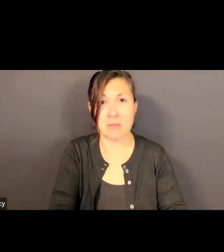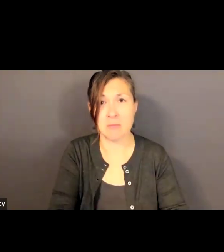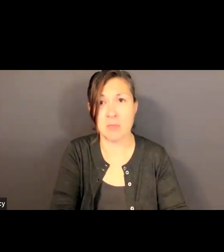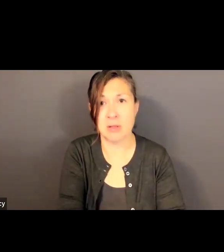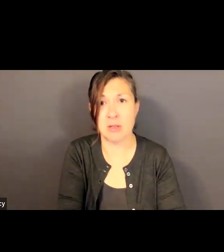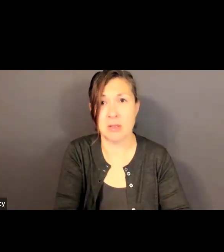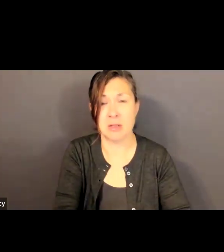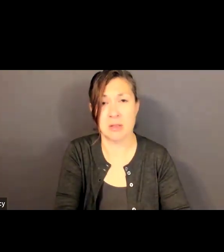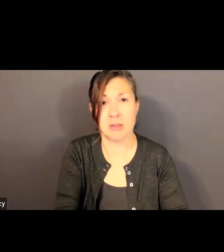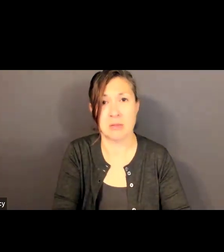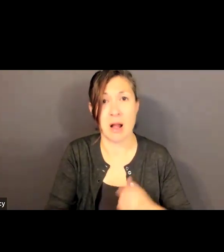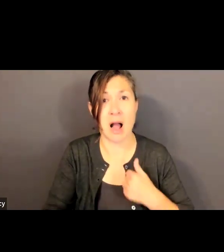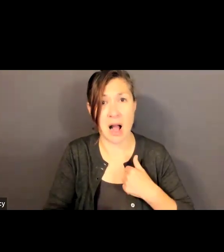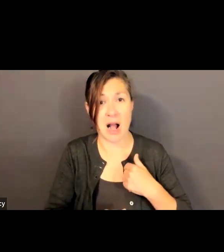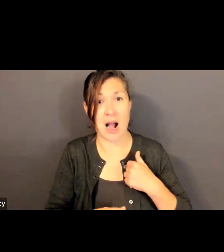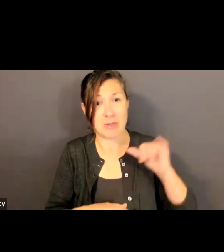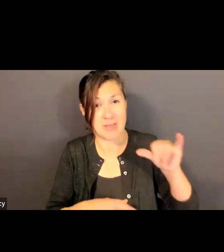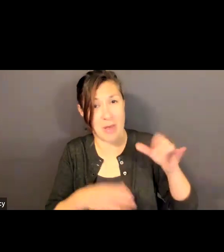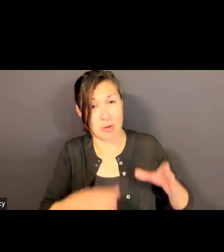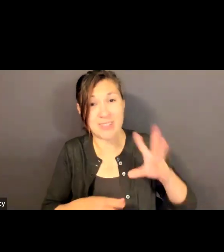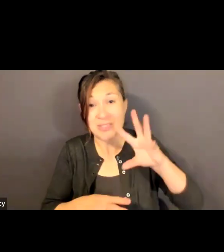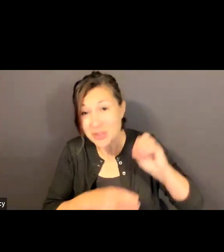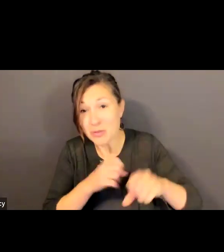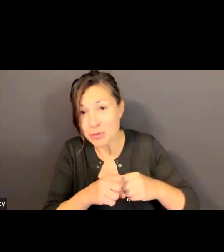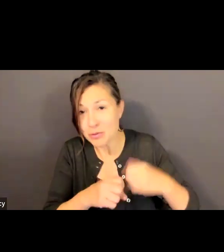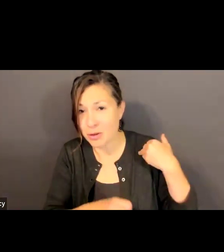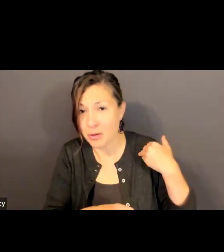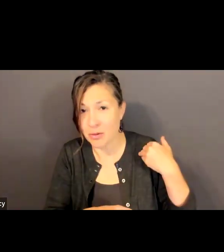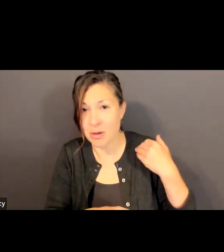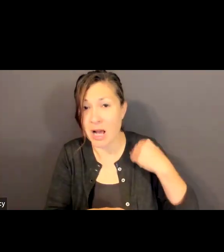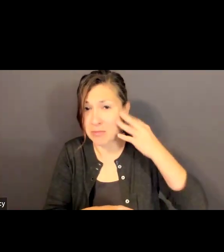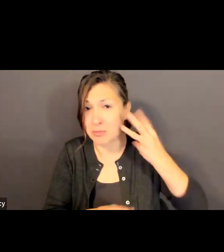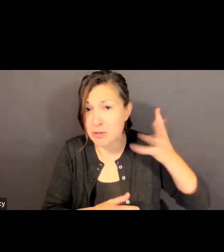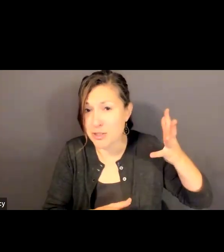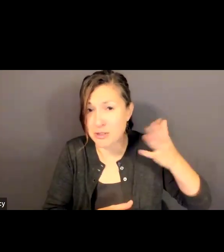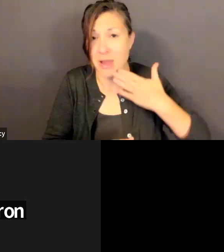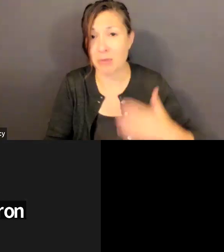I was that guy 50 years ago, so I know. Thank you.